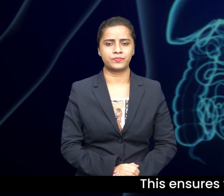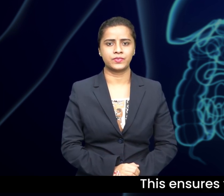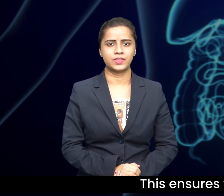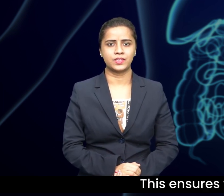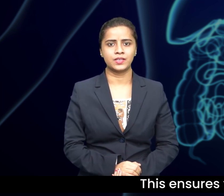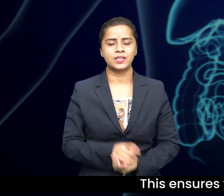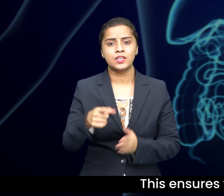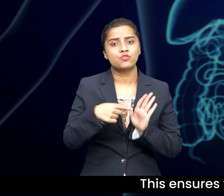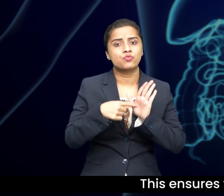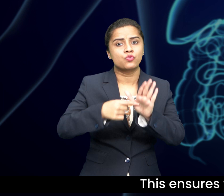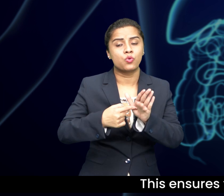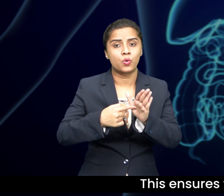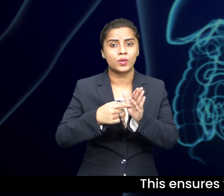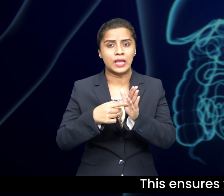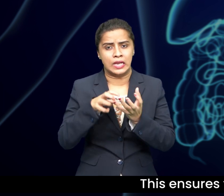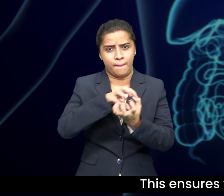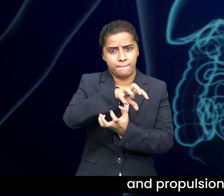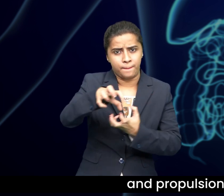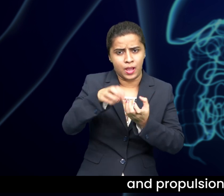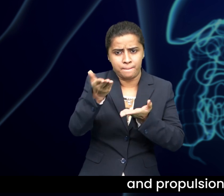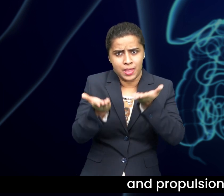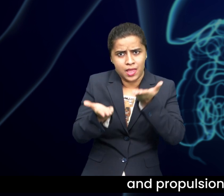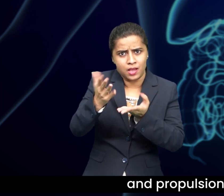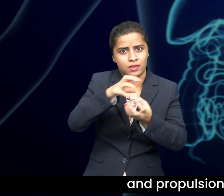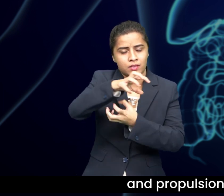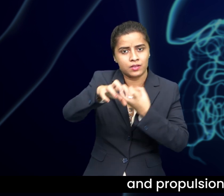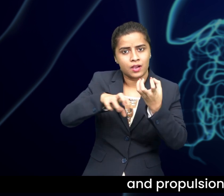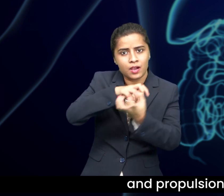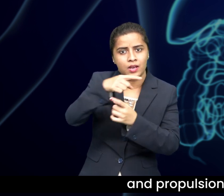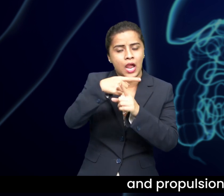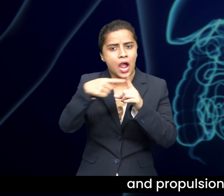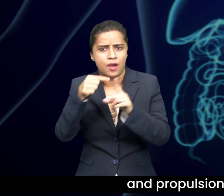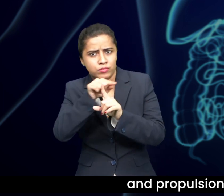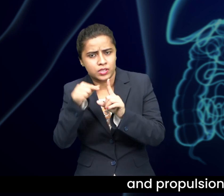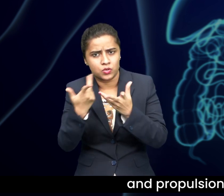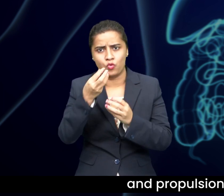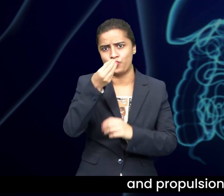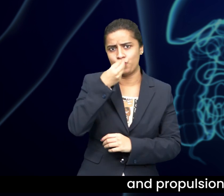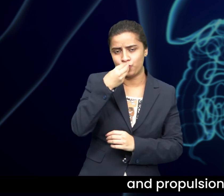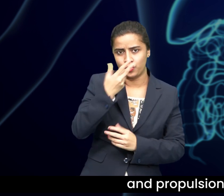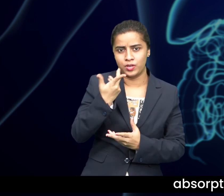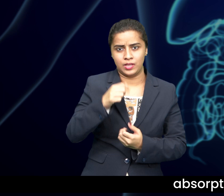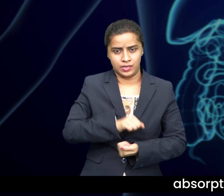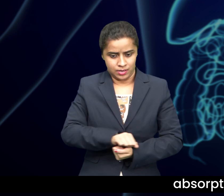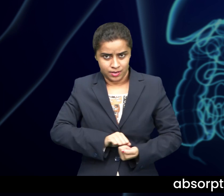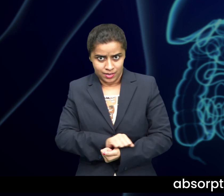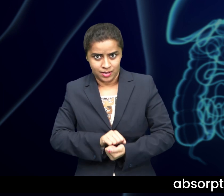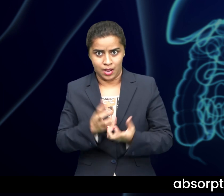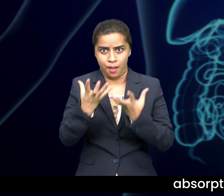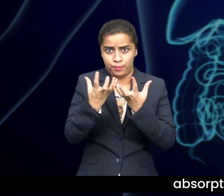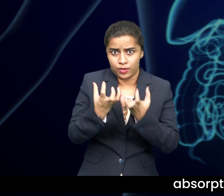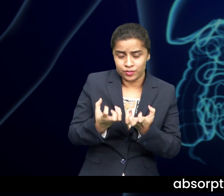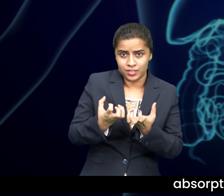This ensures the appropriate mixing and propulsion of food during digestion,